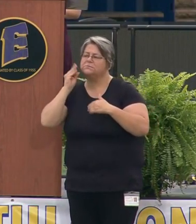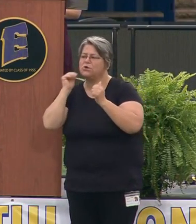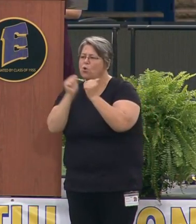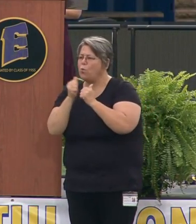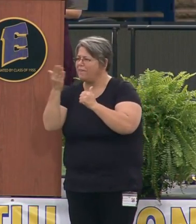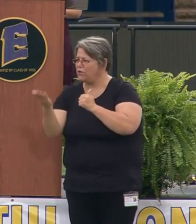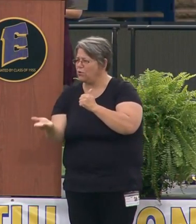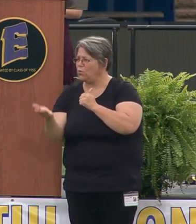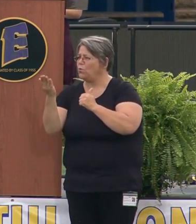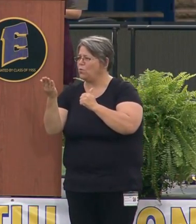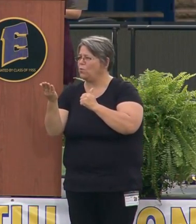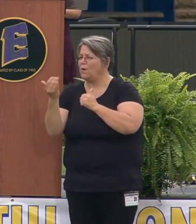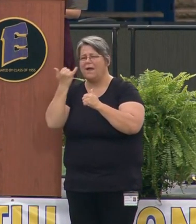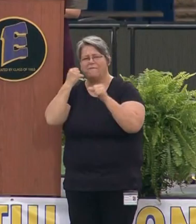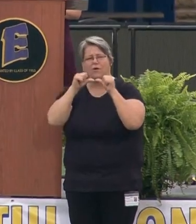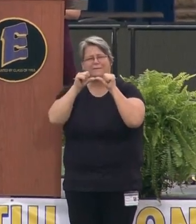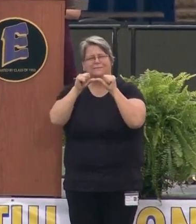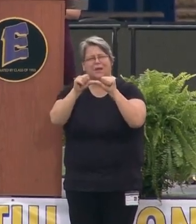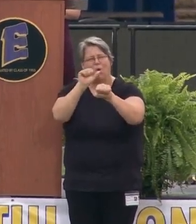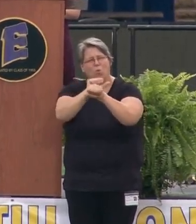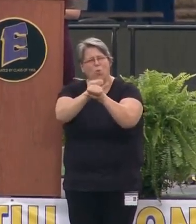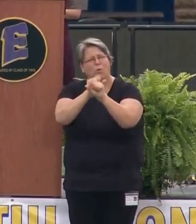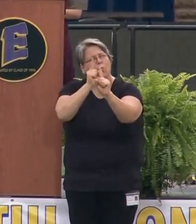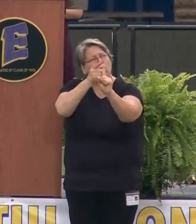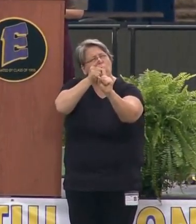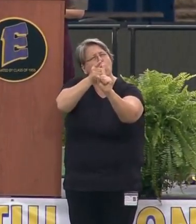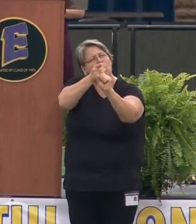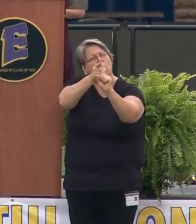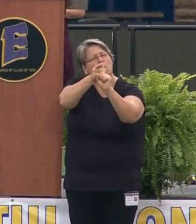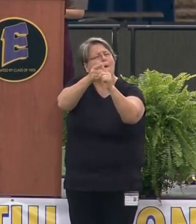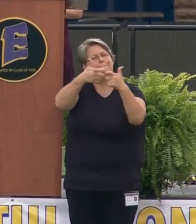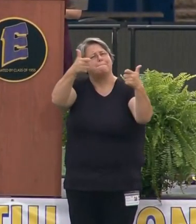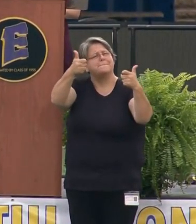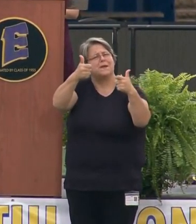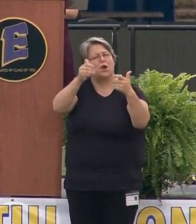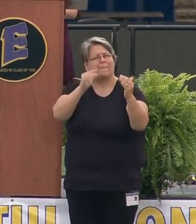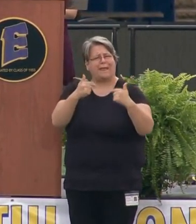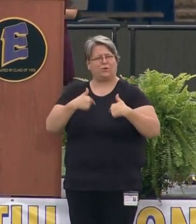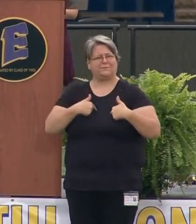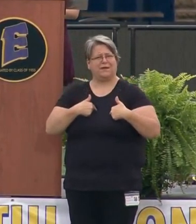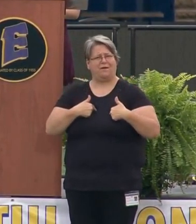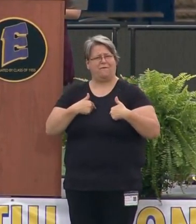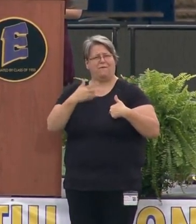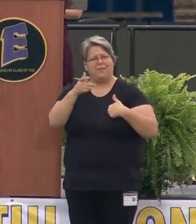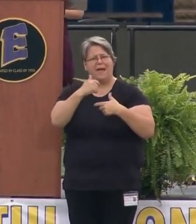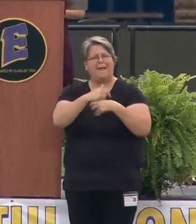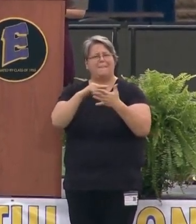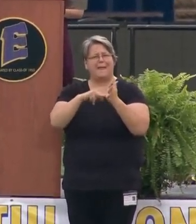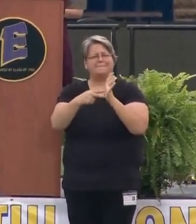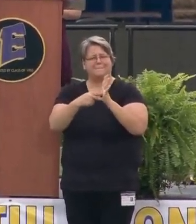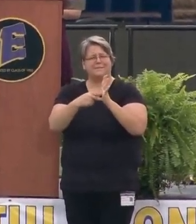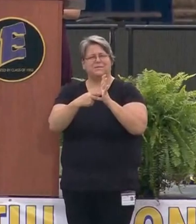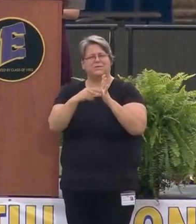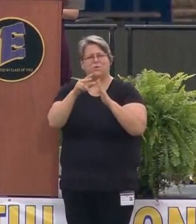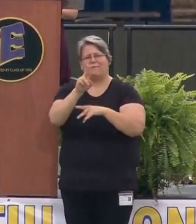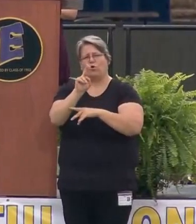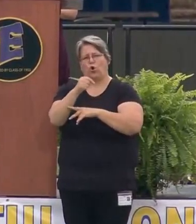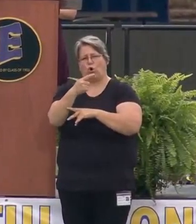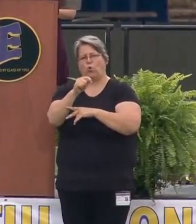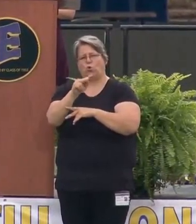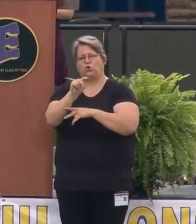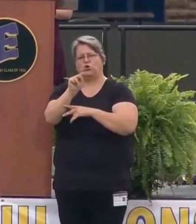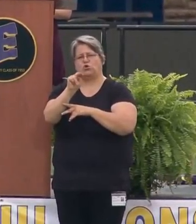you're constantly working towards and striving for something bigger than yourself, you have Ubuntu. The fact is that I